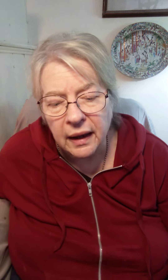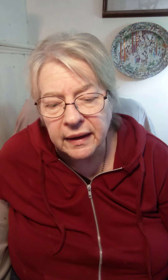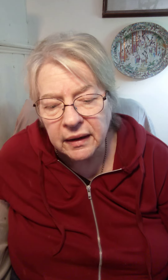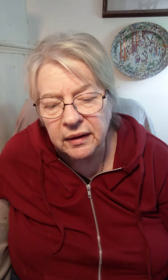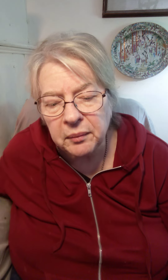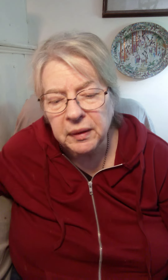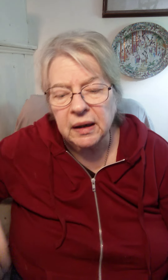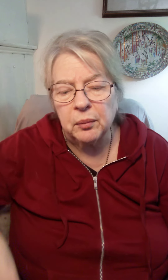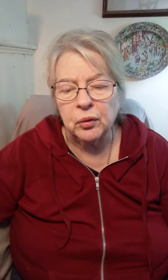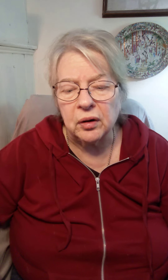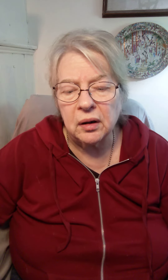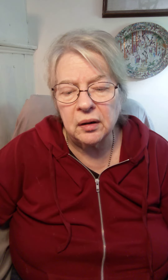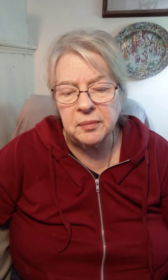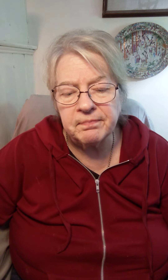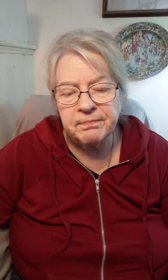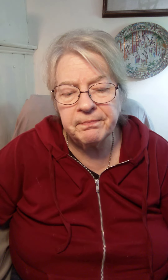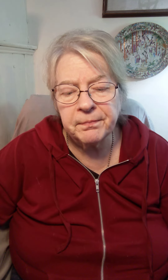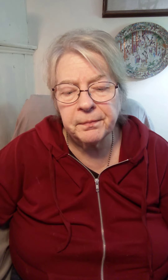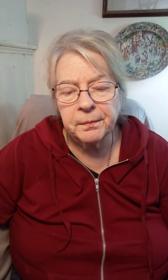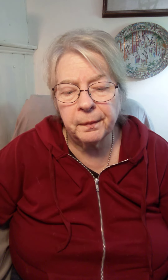I can't eat meat anymore.